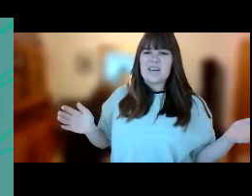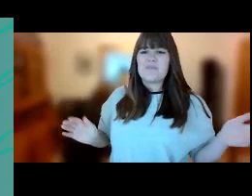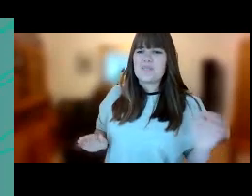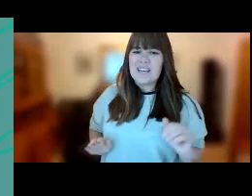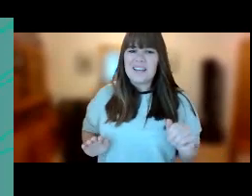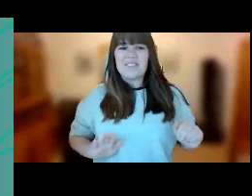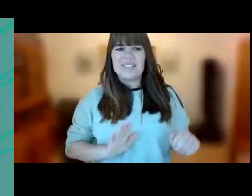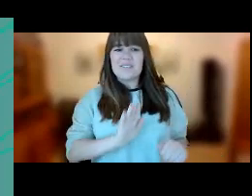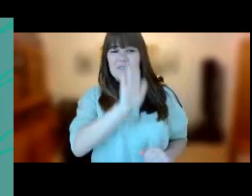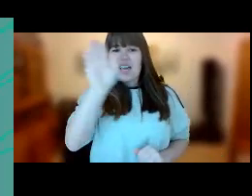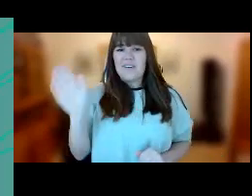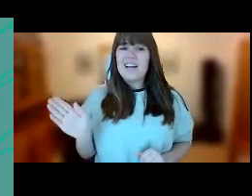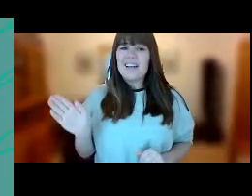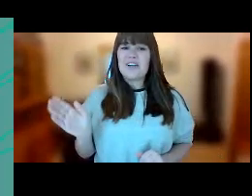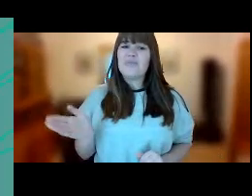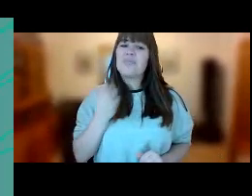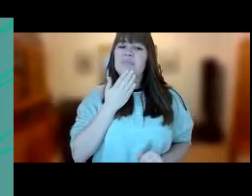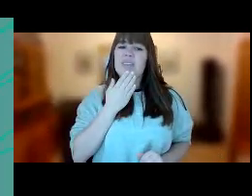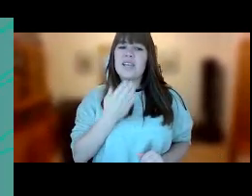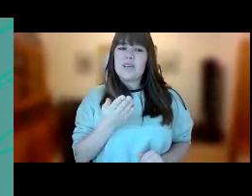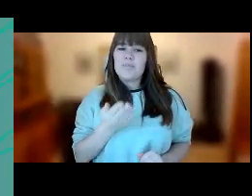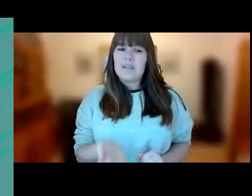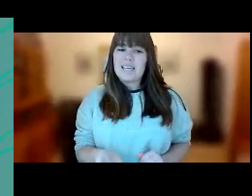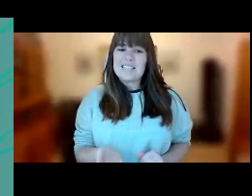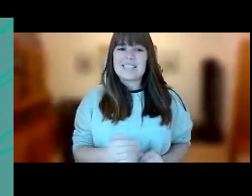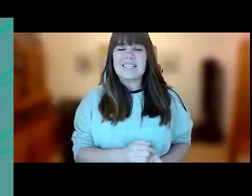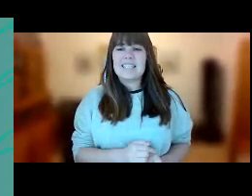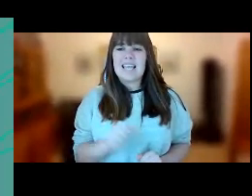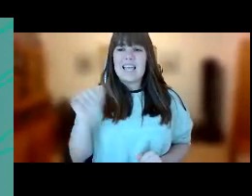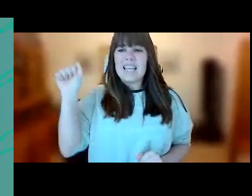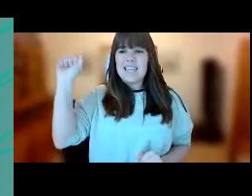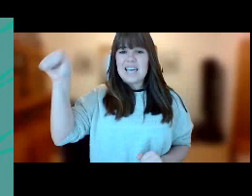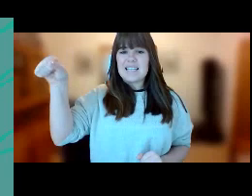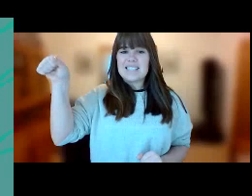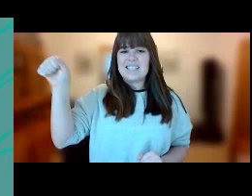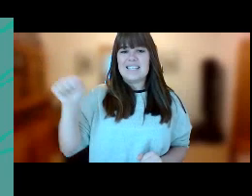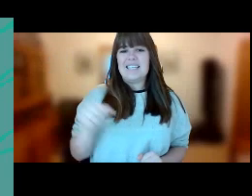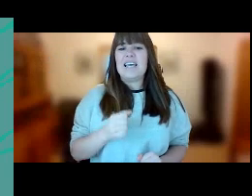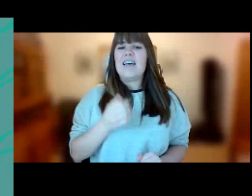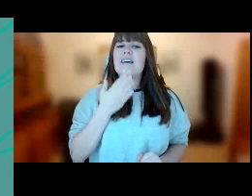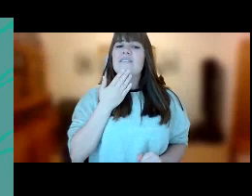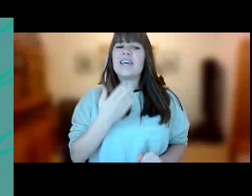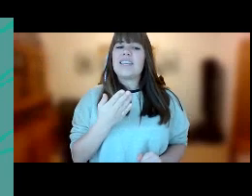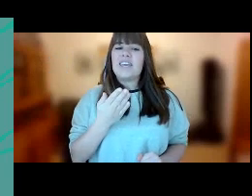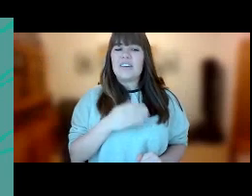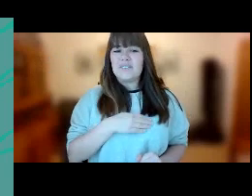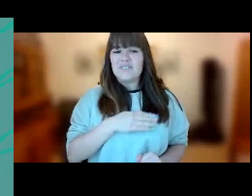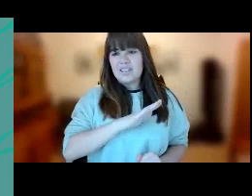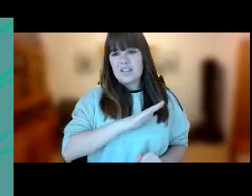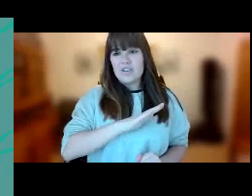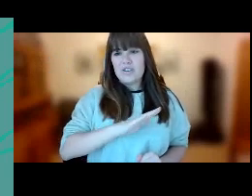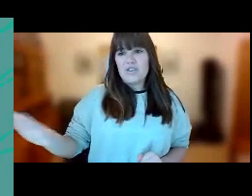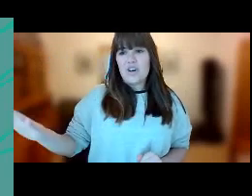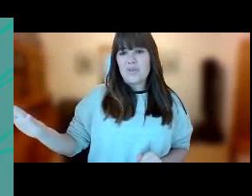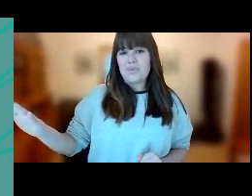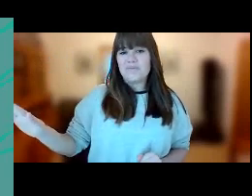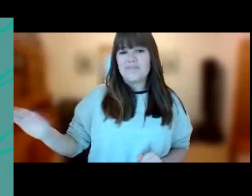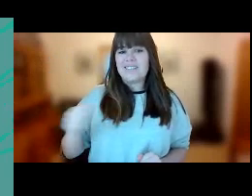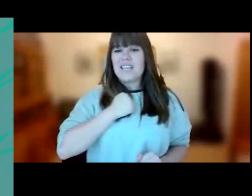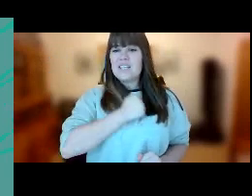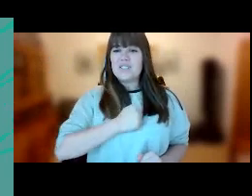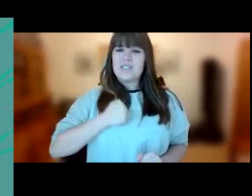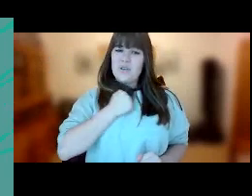Just some examples that I could think of. So we have hello, please, yes, thank you,